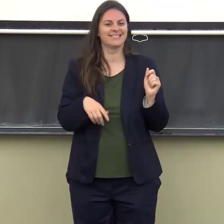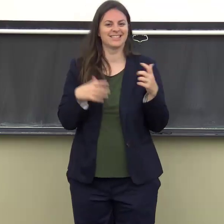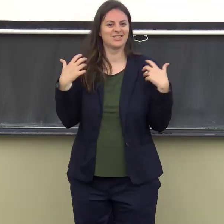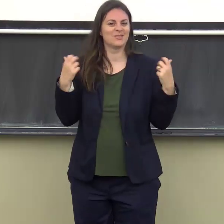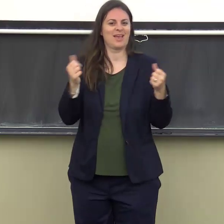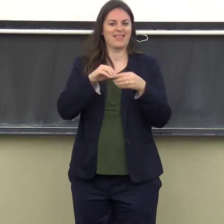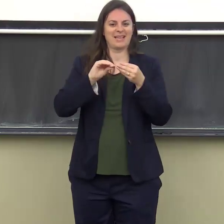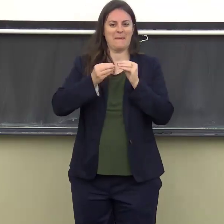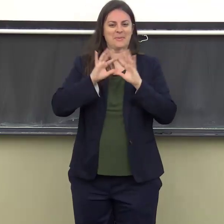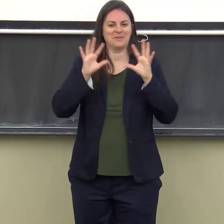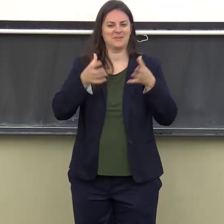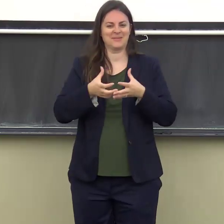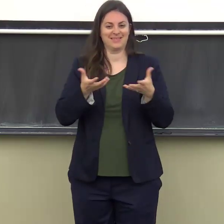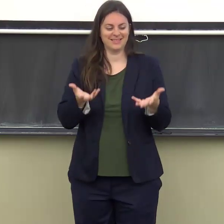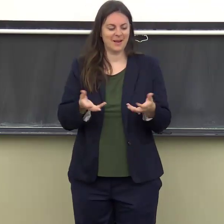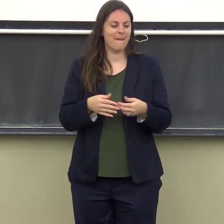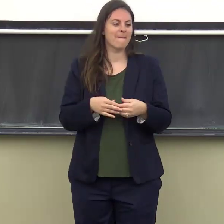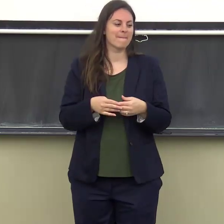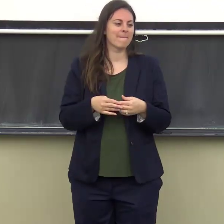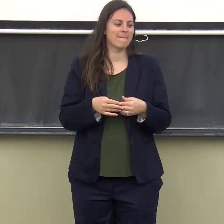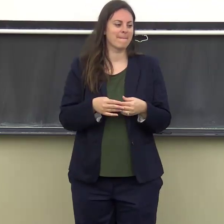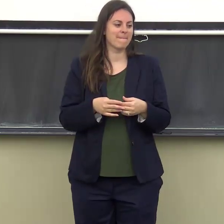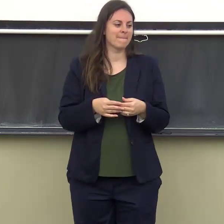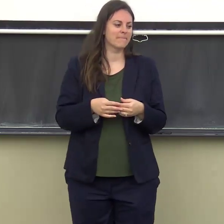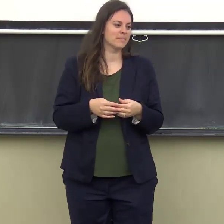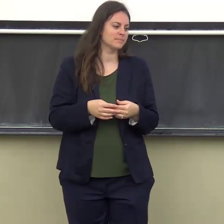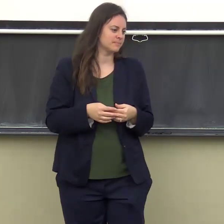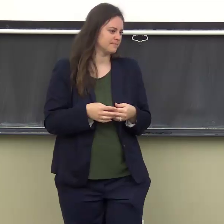numbers. Yes. And so